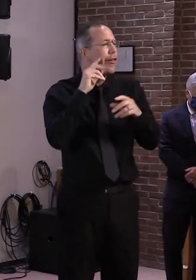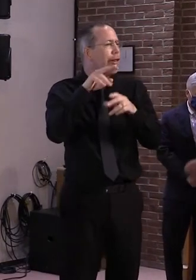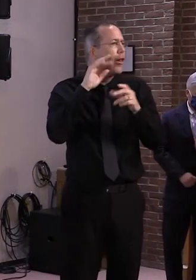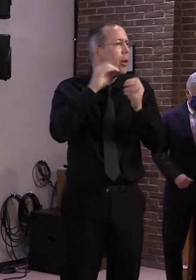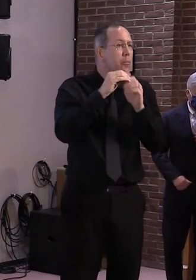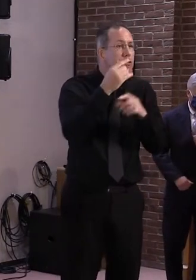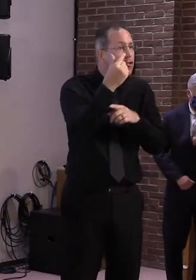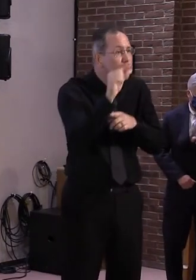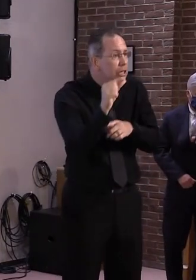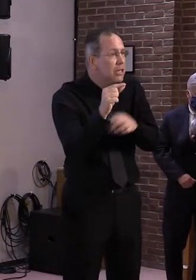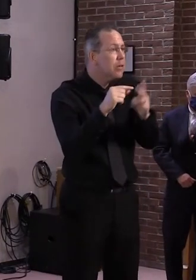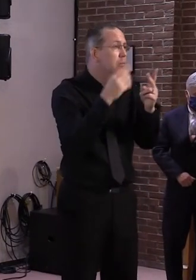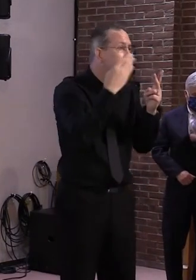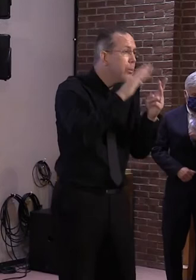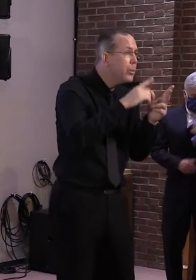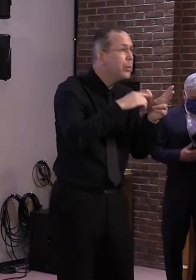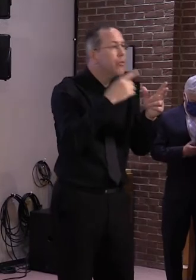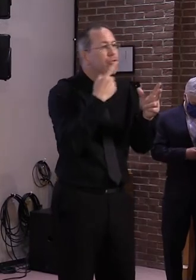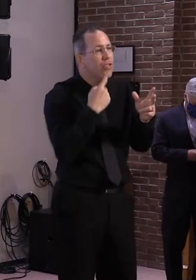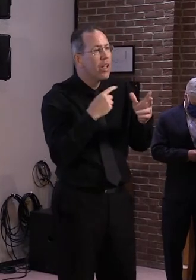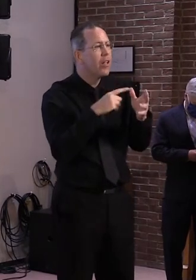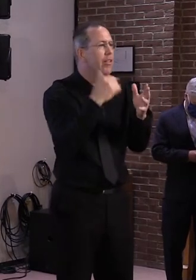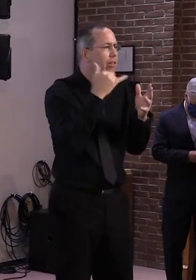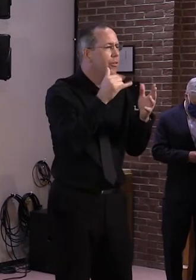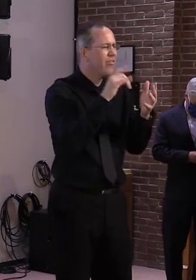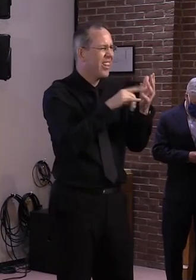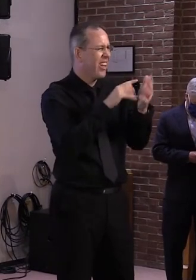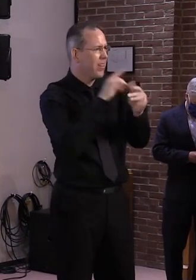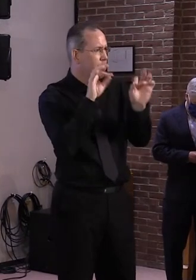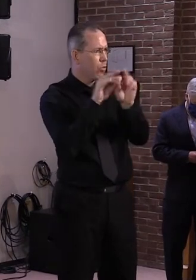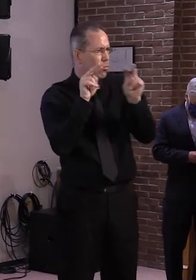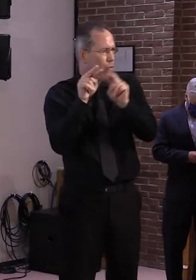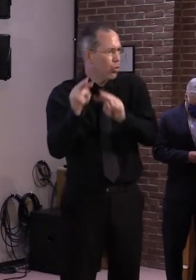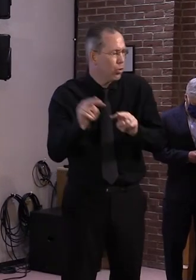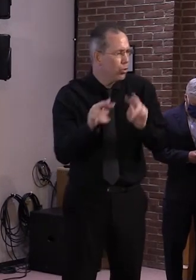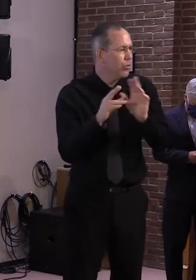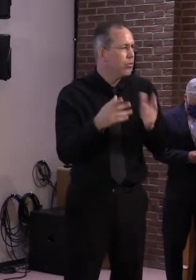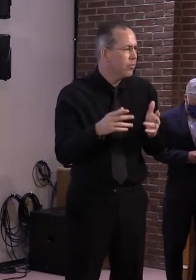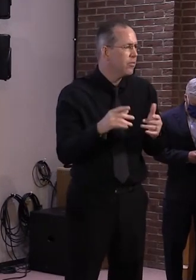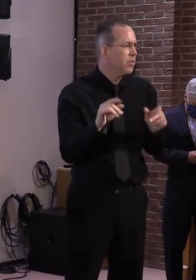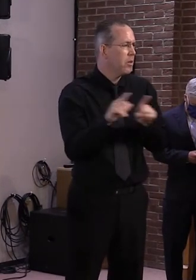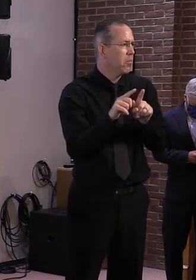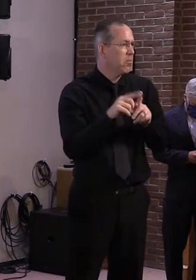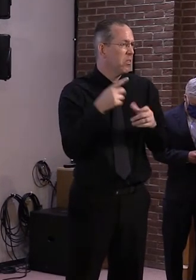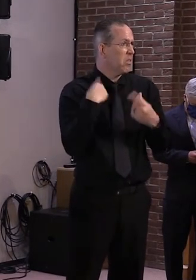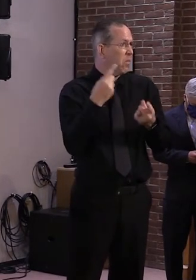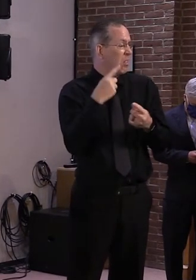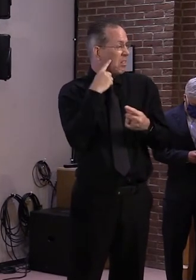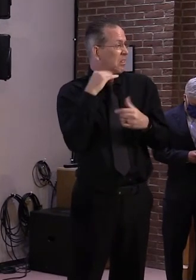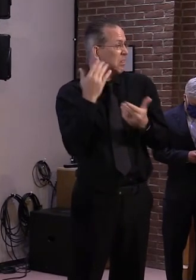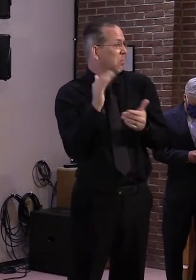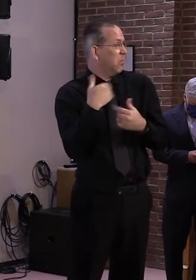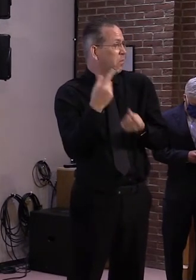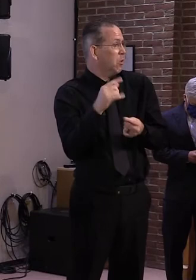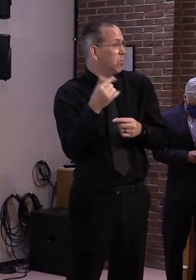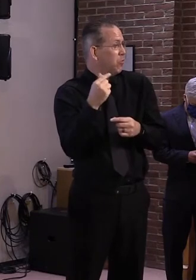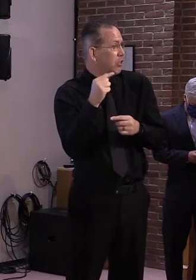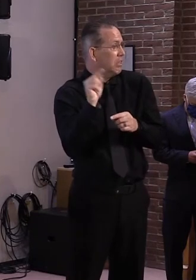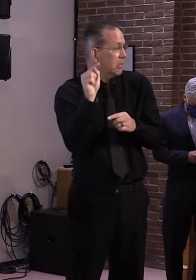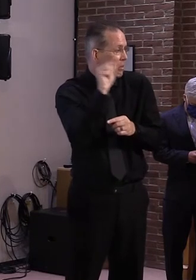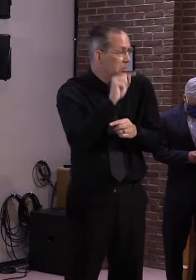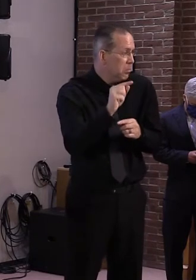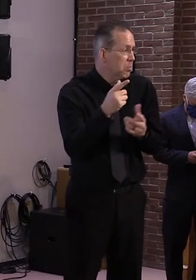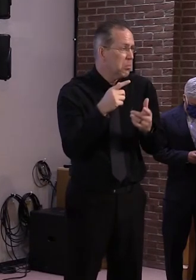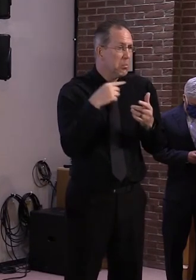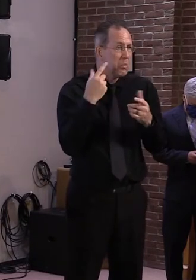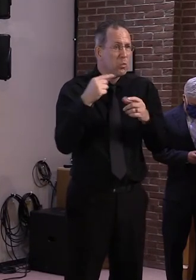a lot better, similar to other regions in the Northeast. So I would anticipate most of Quebec